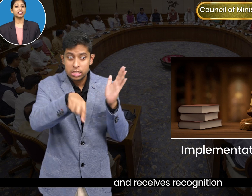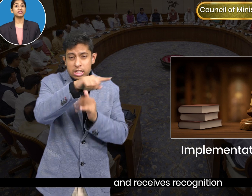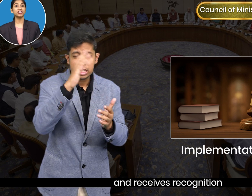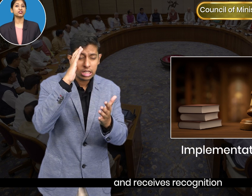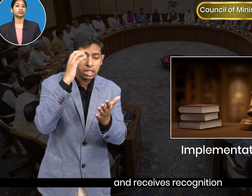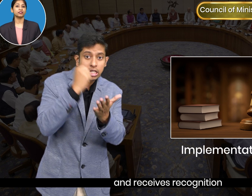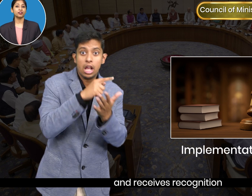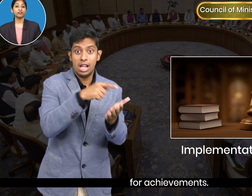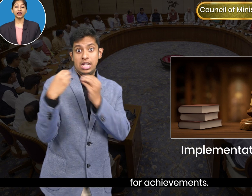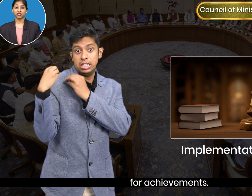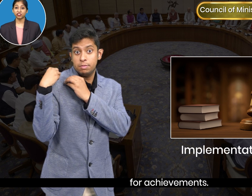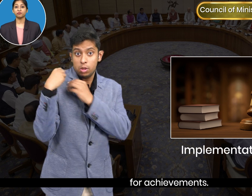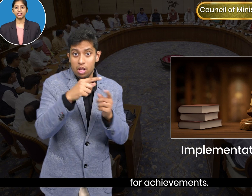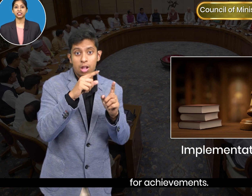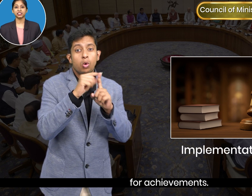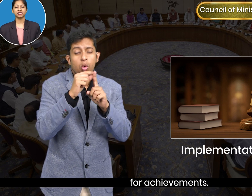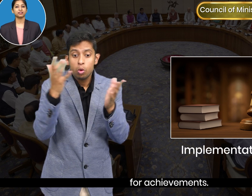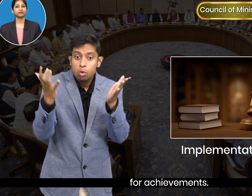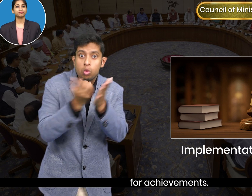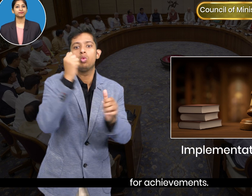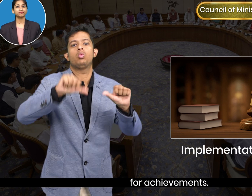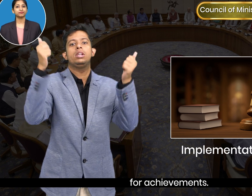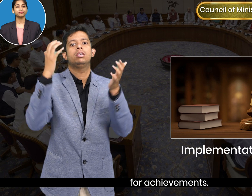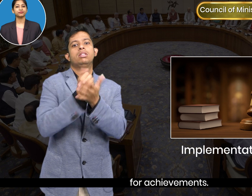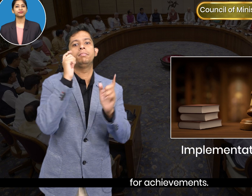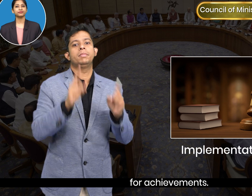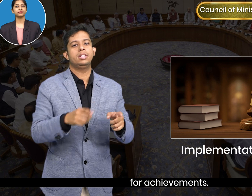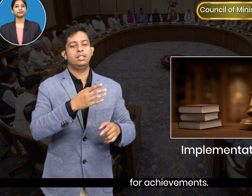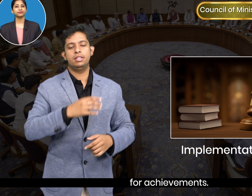receives recognition for achievements.